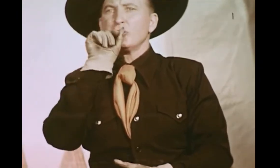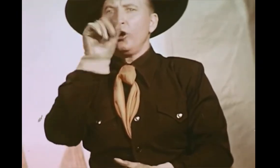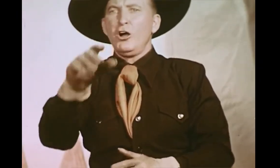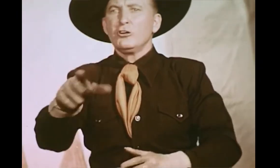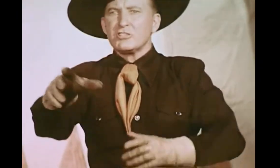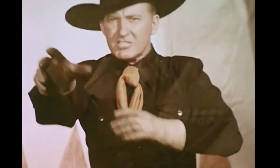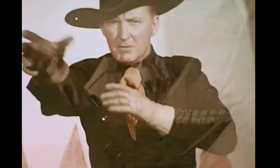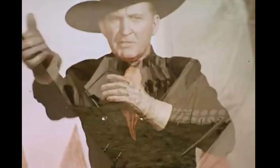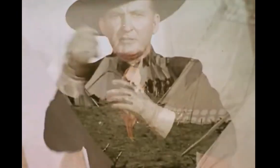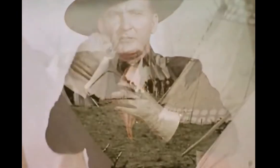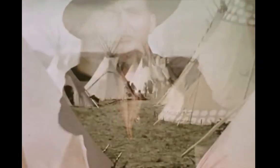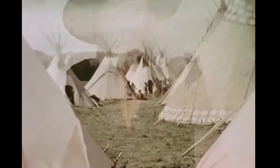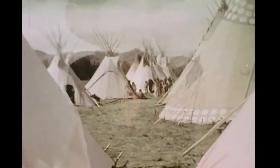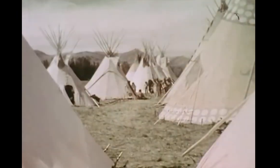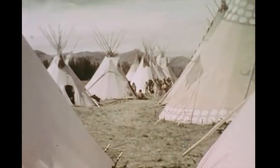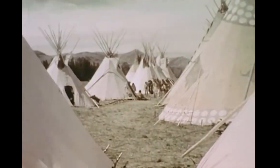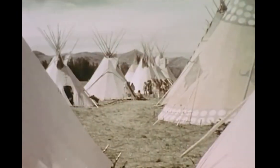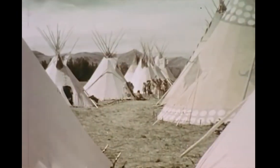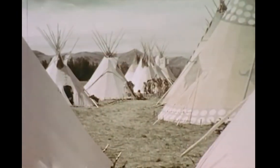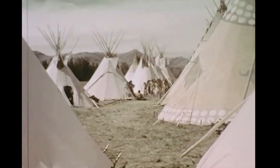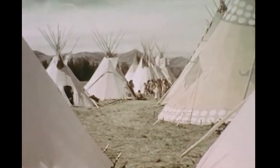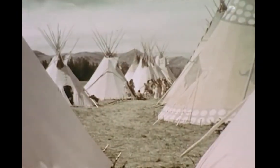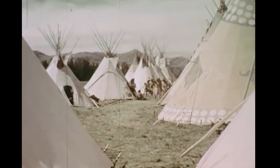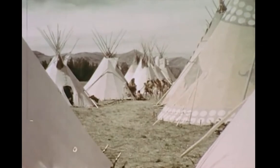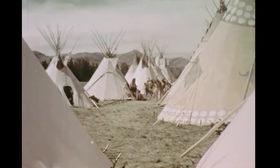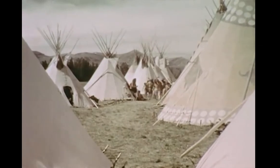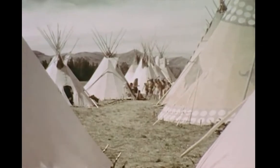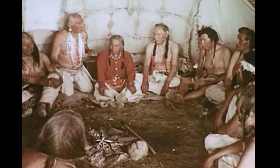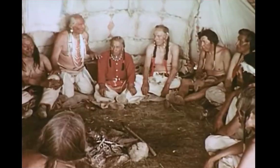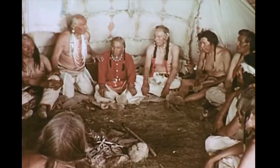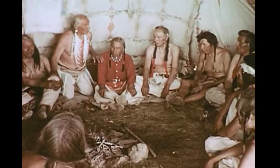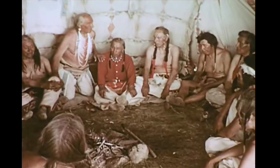men called, summoned into council.